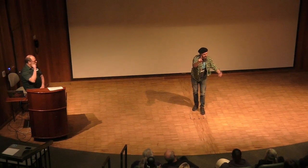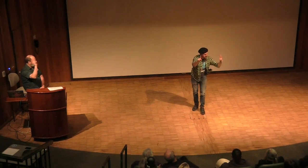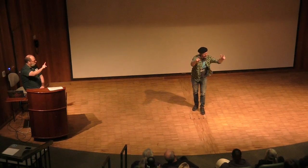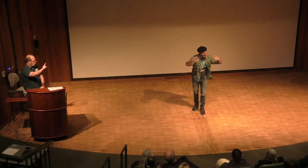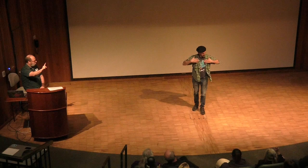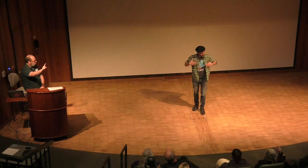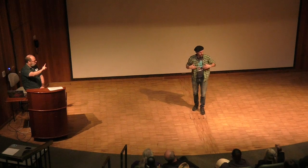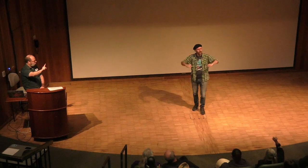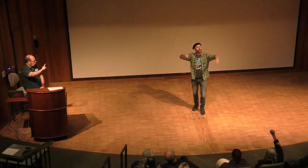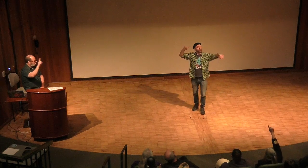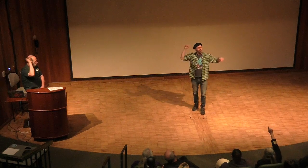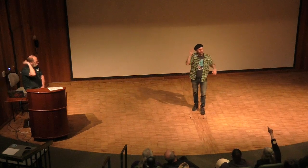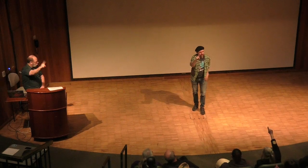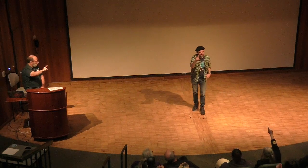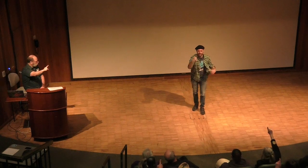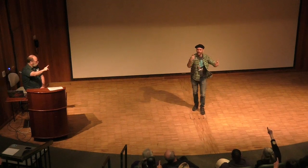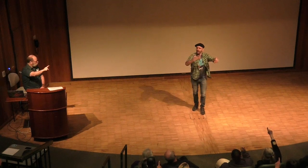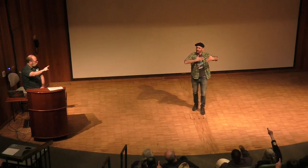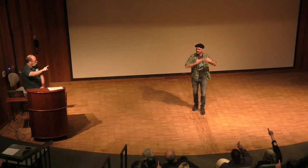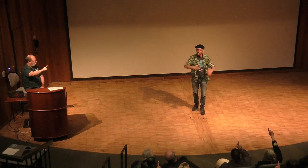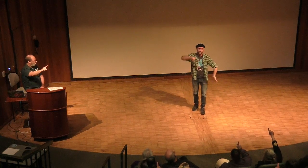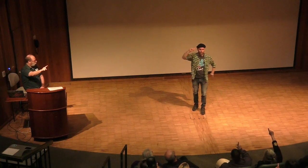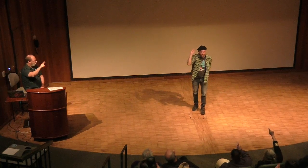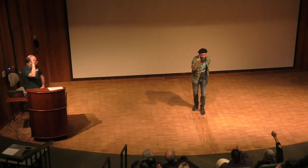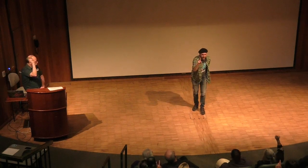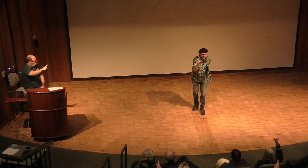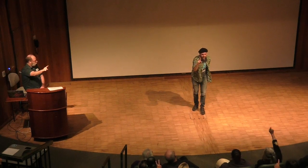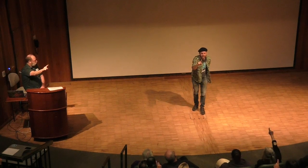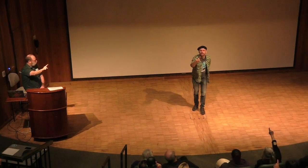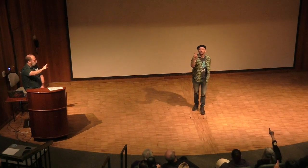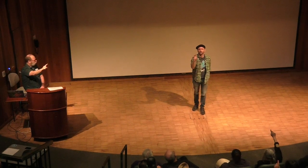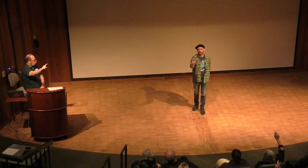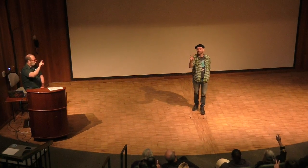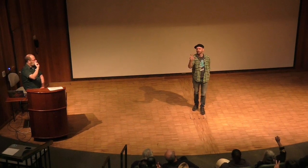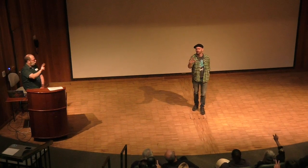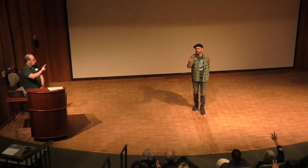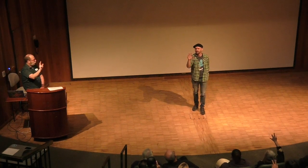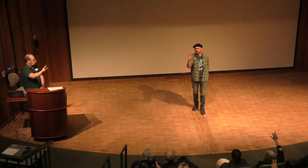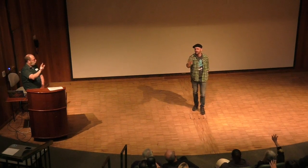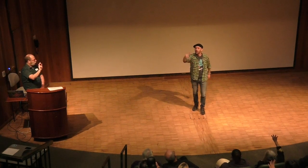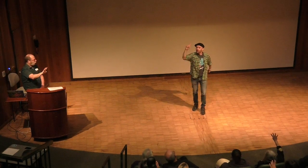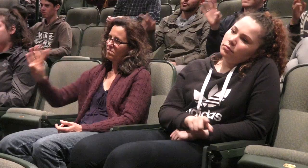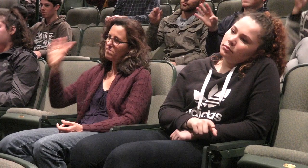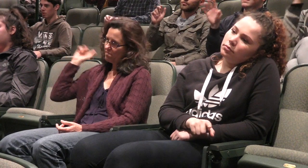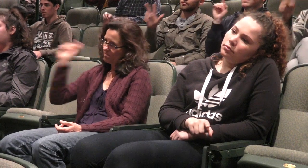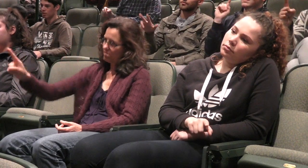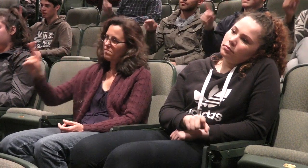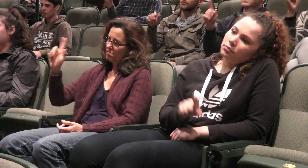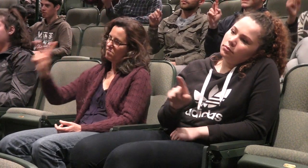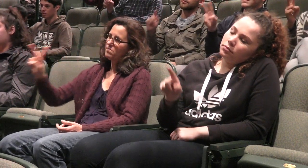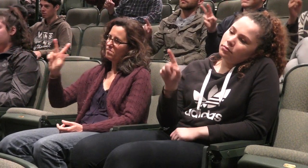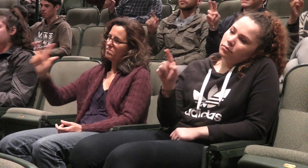1, do it big with your whole body. Breathe into it. 1, 2, 3, 4. 1, 2, 3,